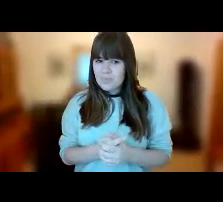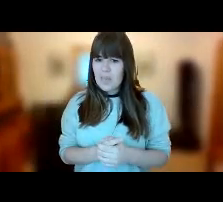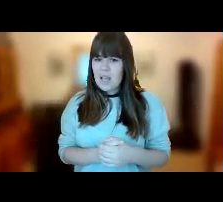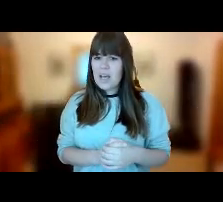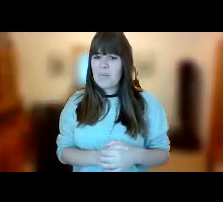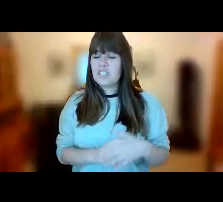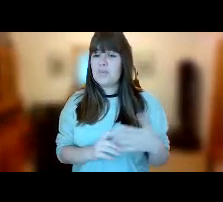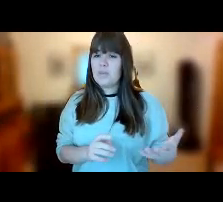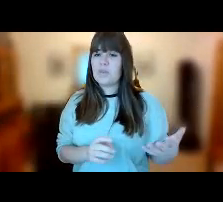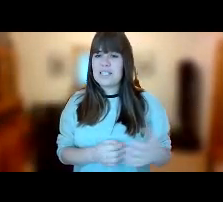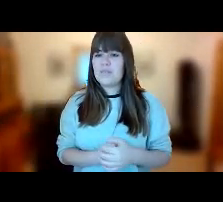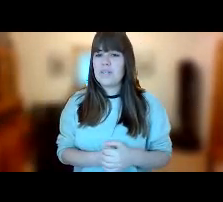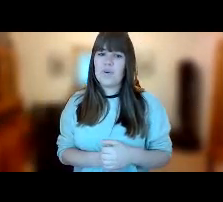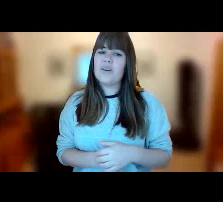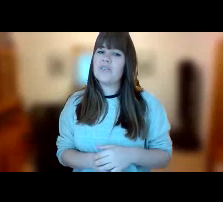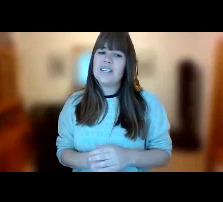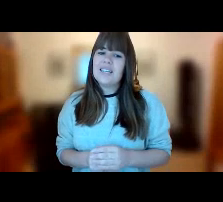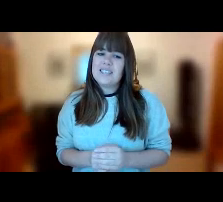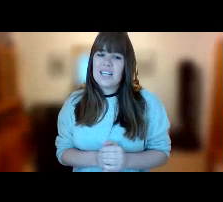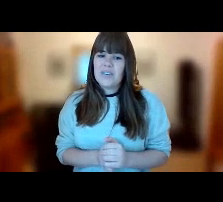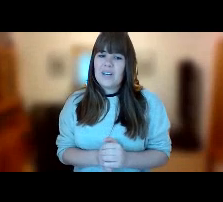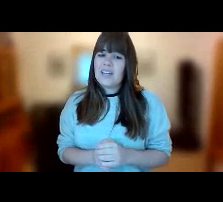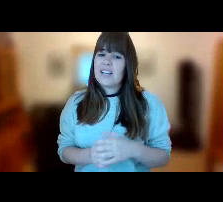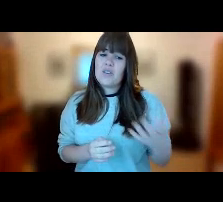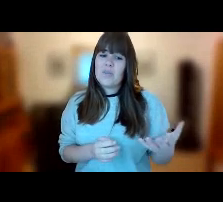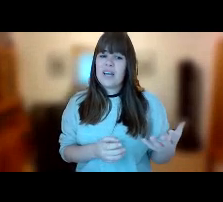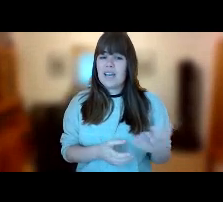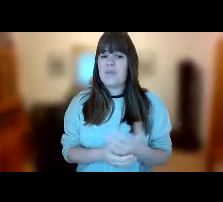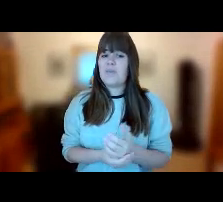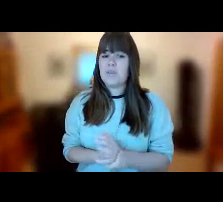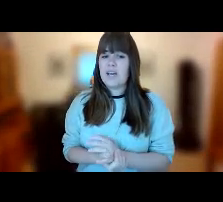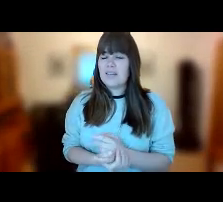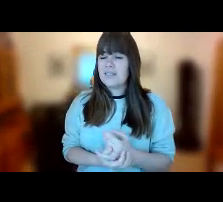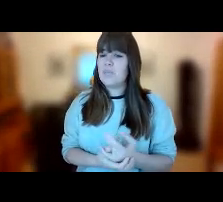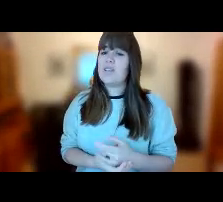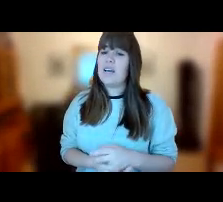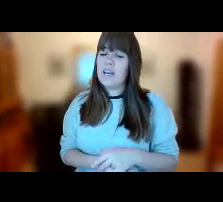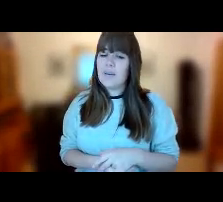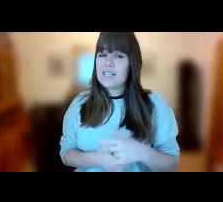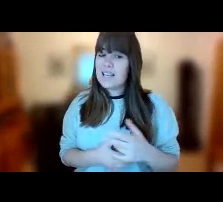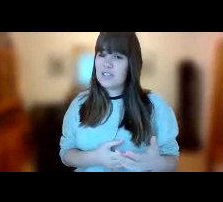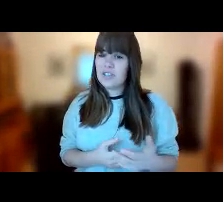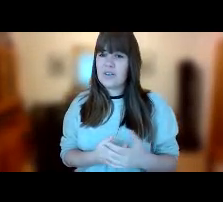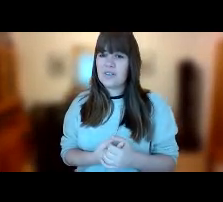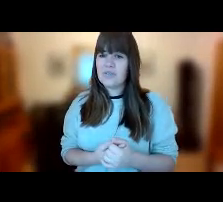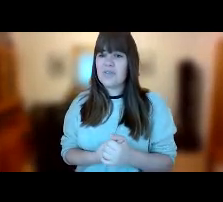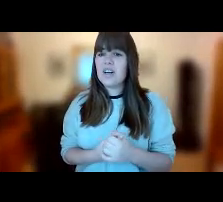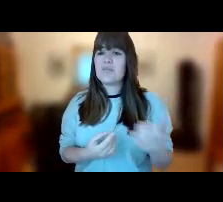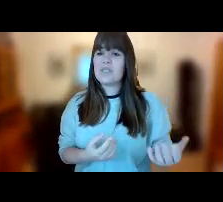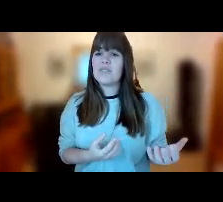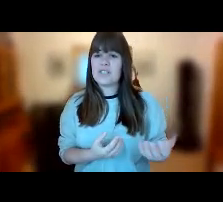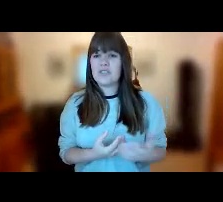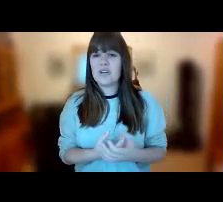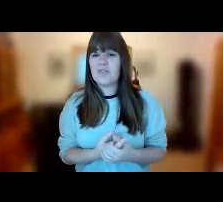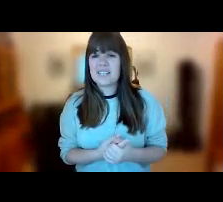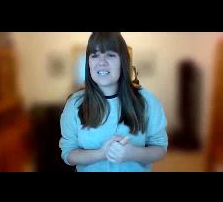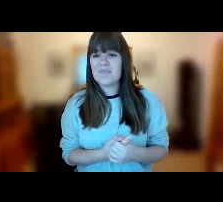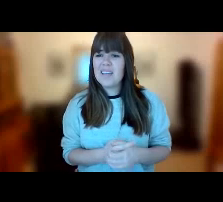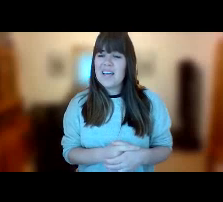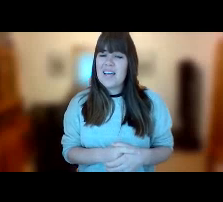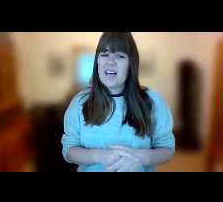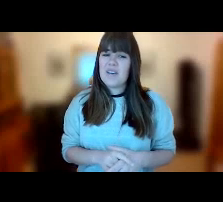person. And actually people can still live well. So, and again, you might hear someone that has had a stroke refer to themselves as a